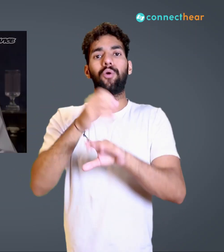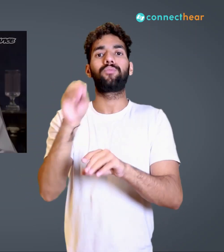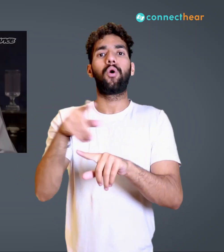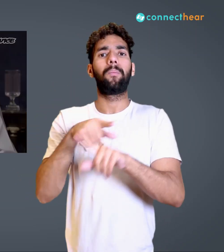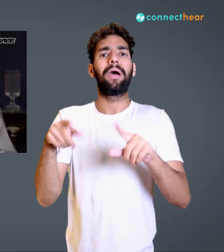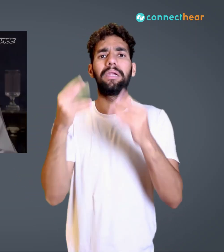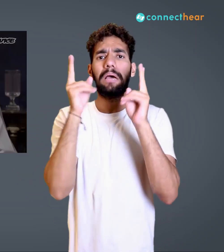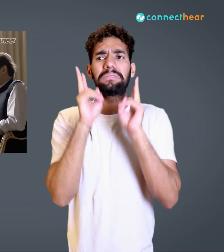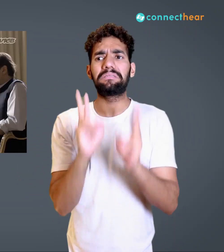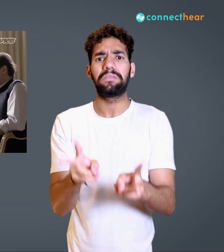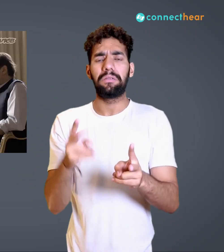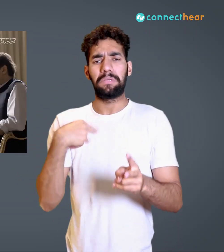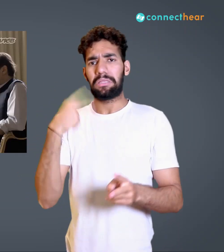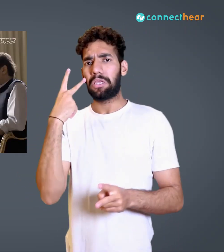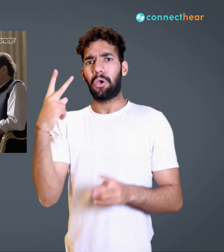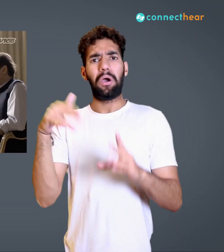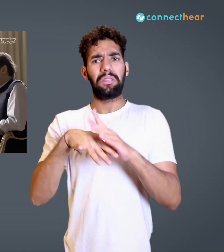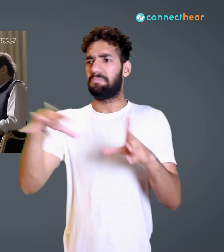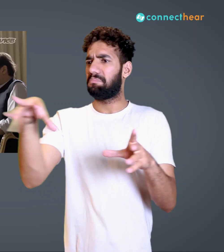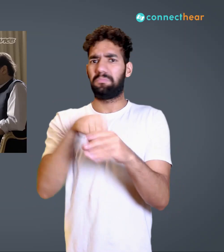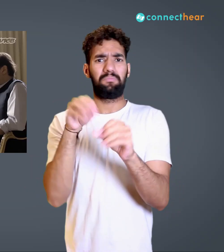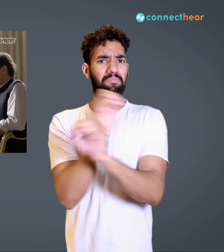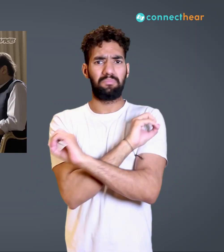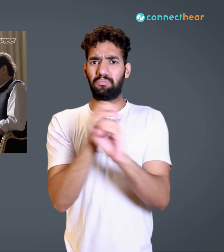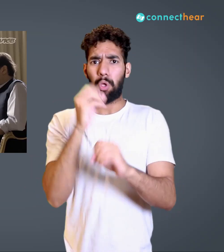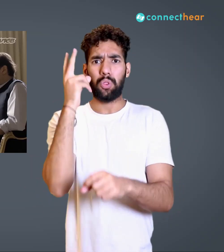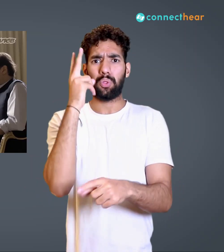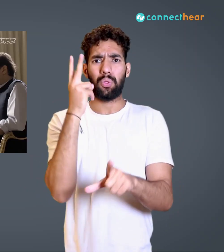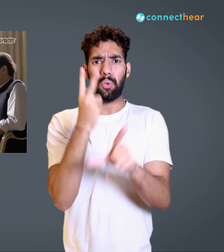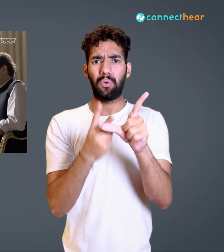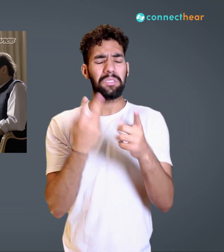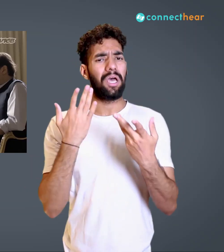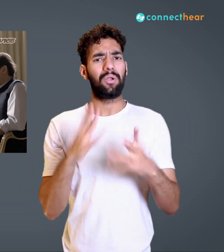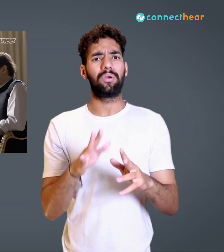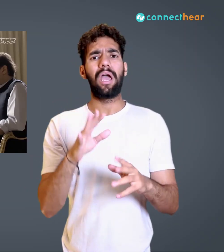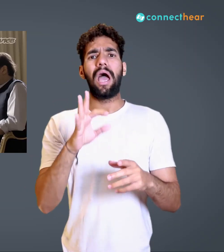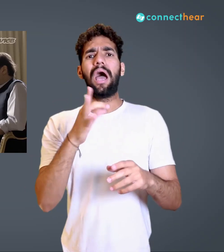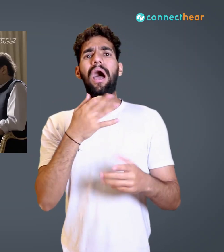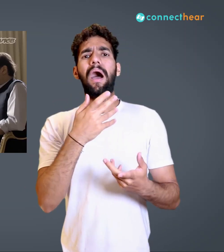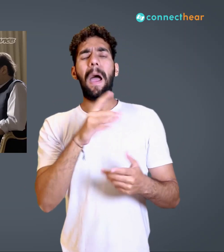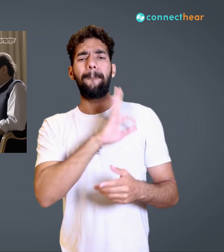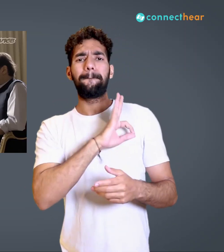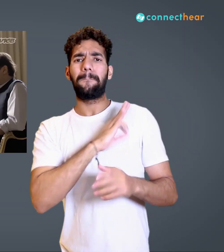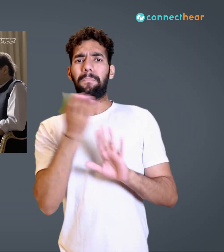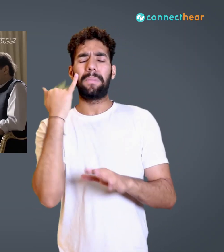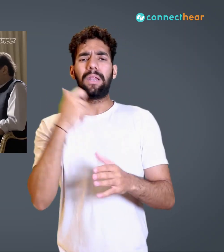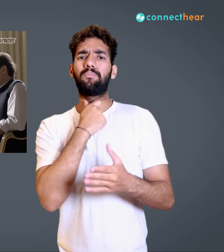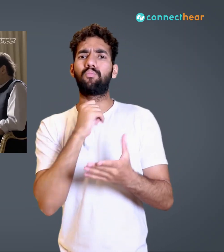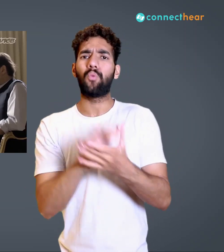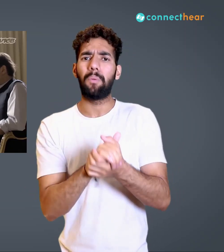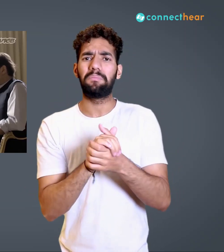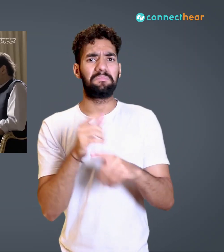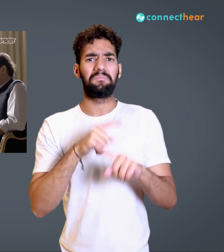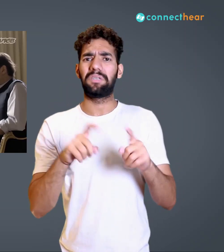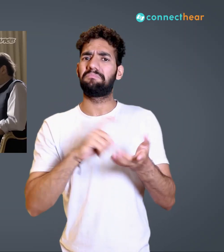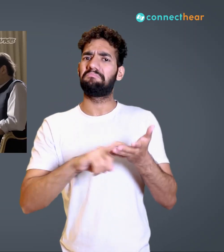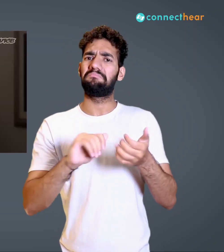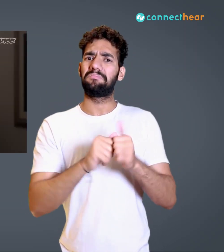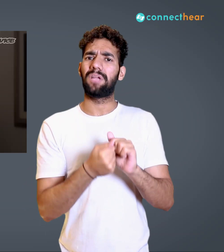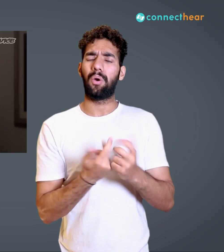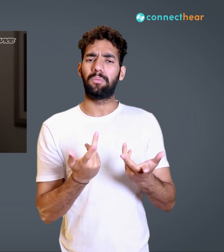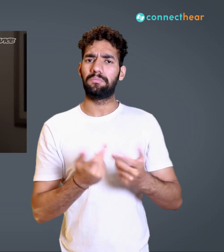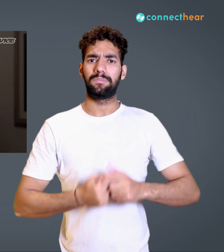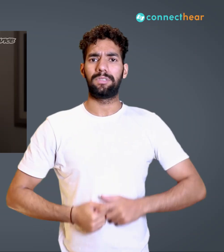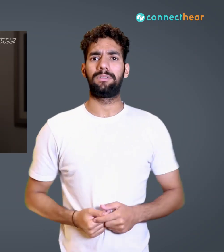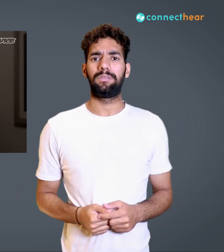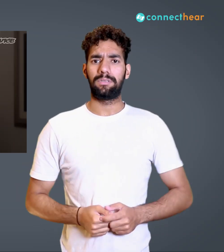2 years now, and the Taliban does not have an inclusive government. The human rights record is not looking good, especially for women's rights, as I'm sure you're aware. Is